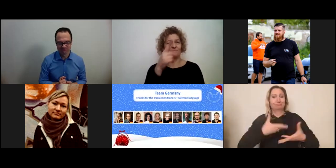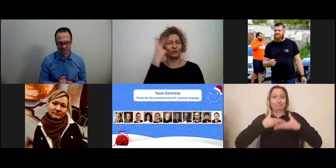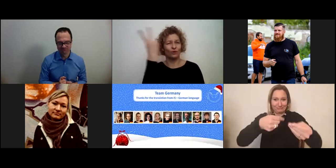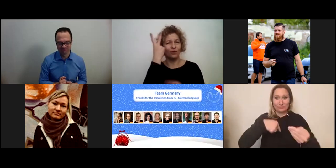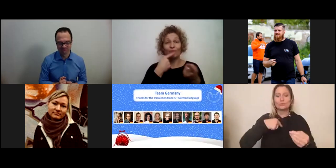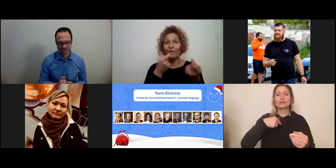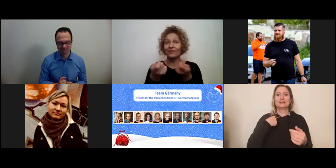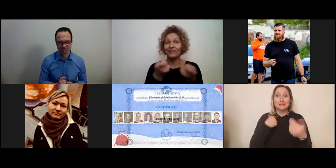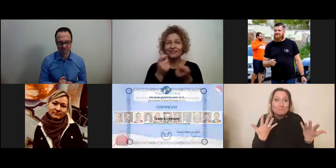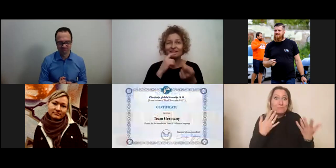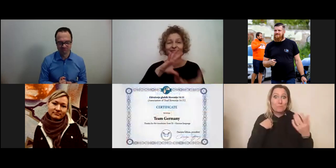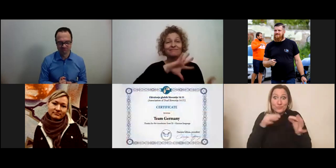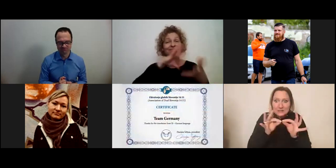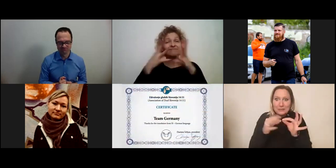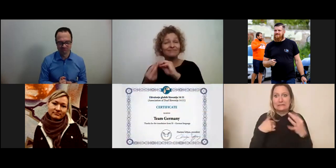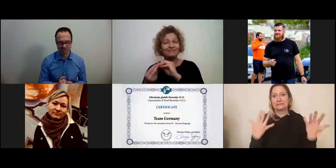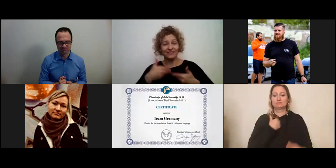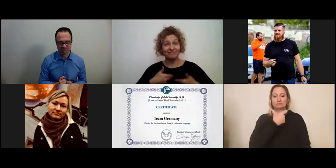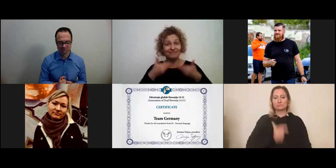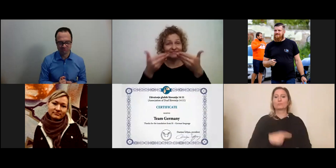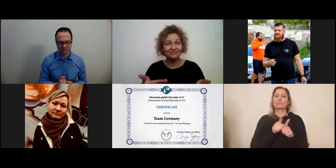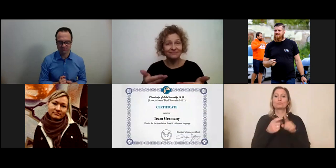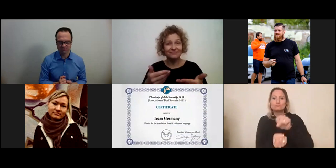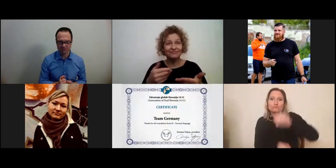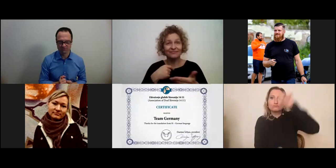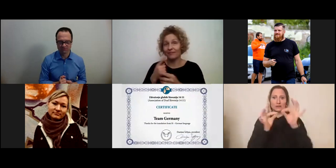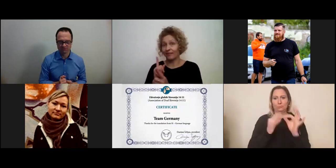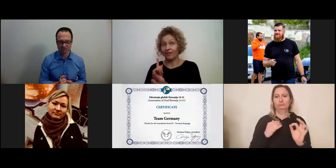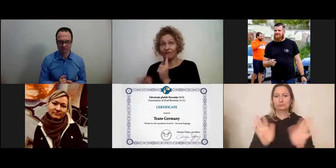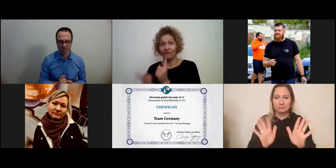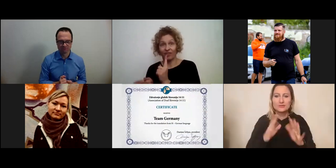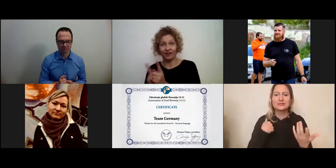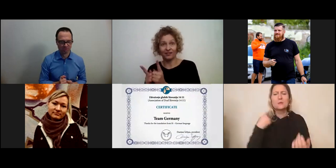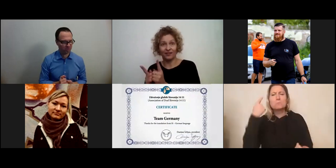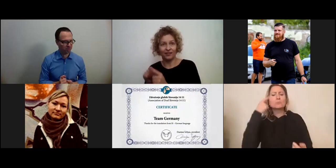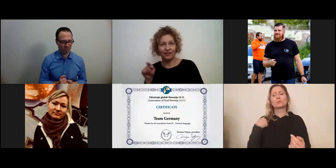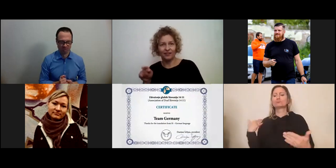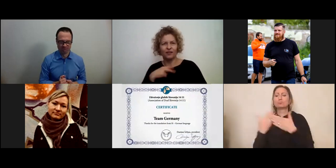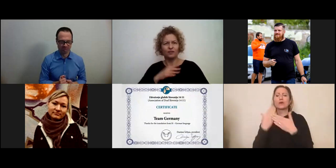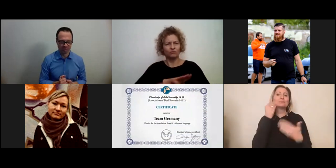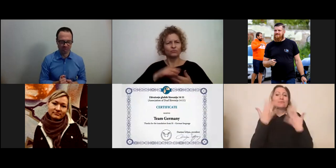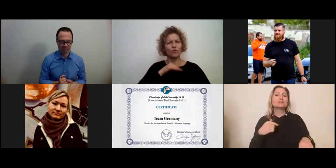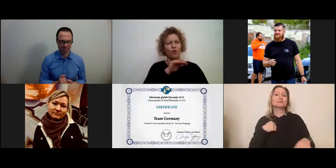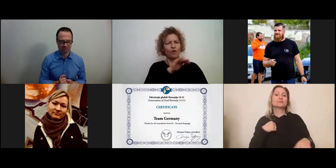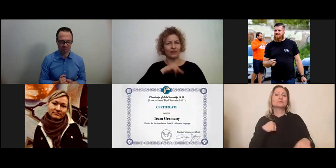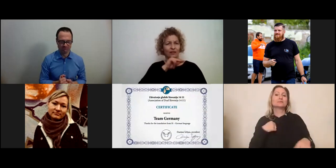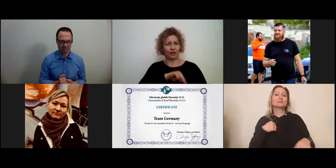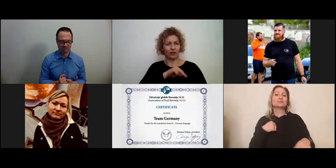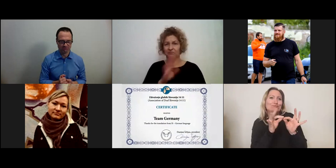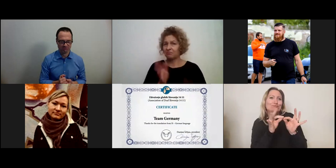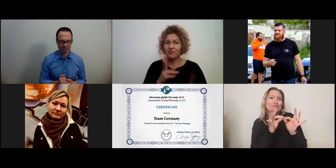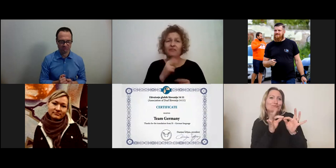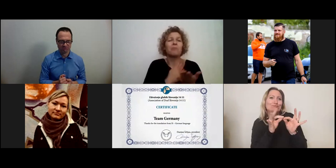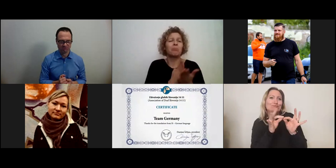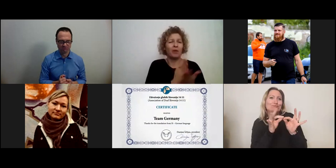Thank you, Dami, for organizing all this. I'm not an official interpreter,